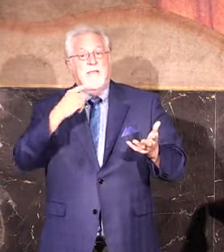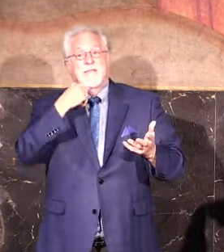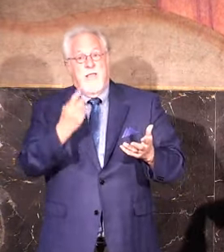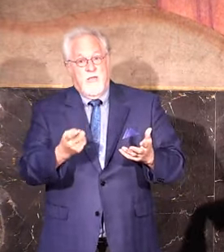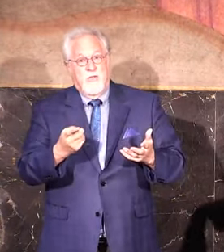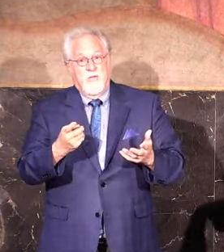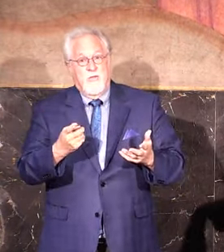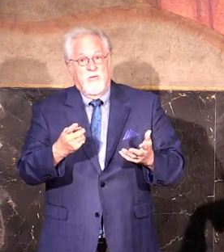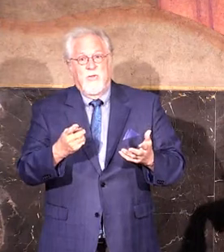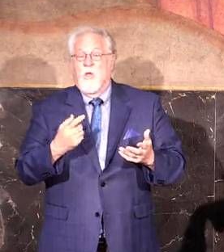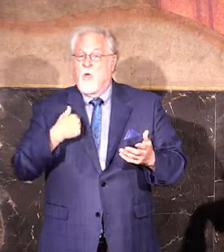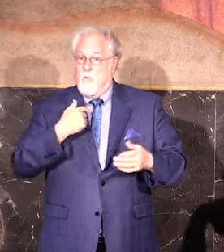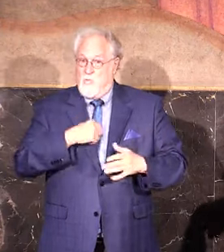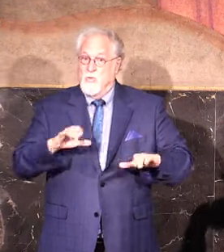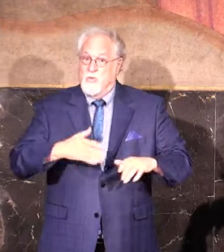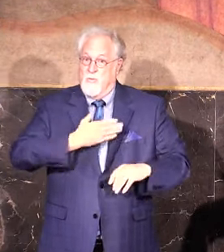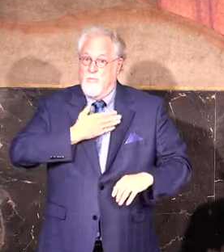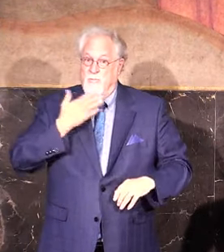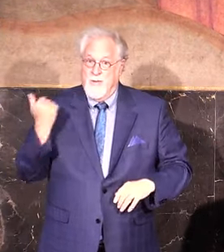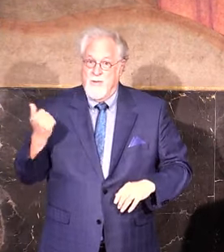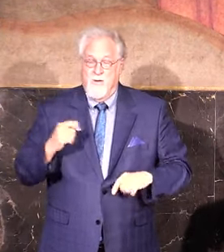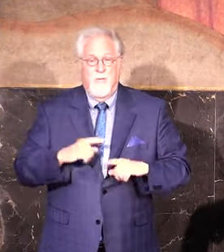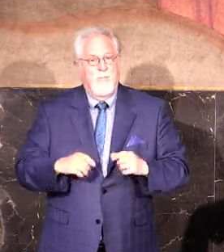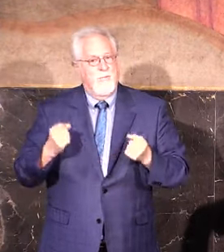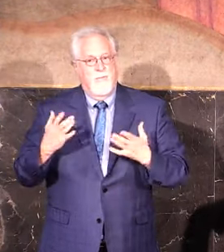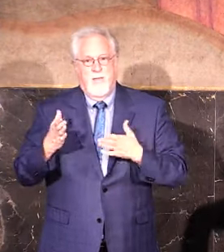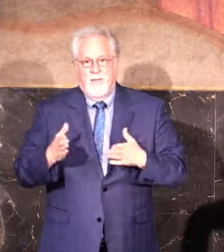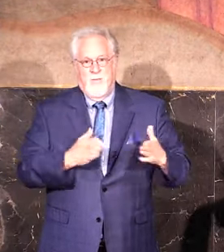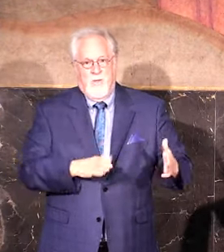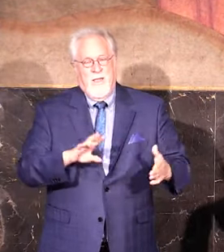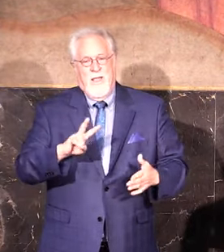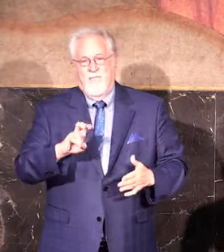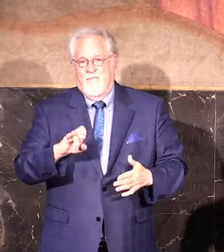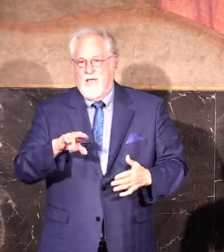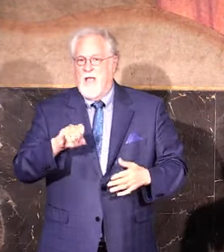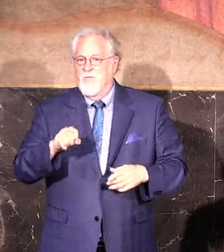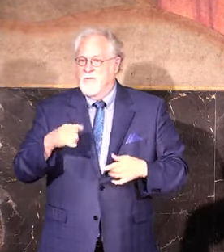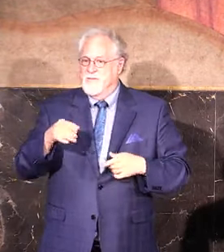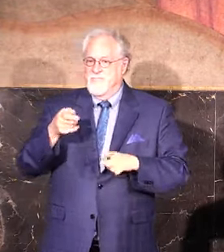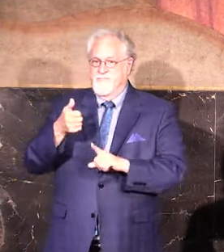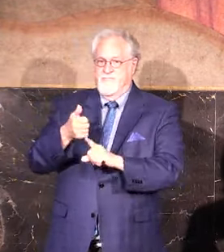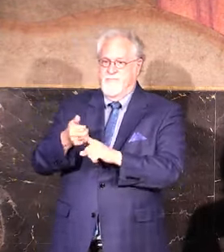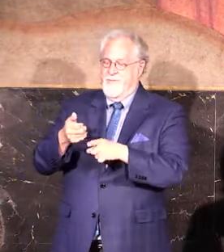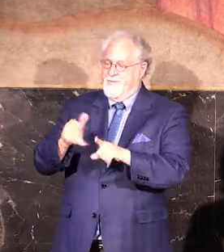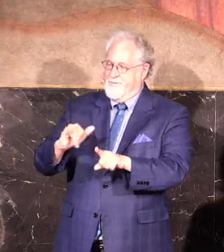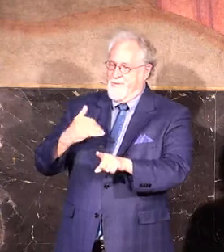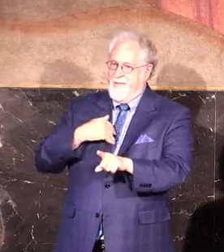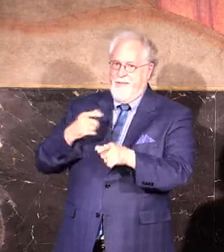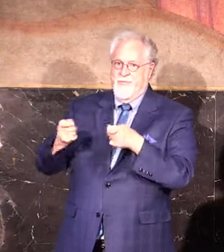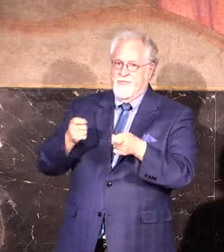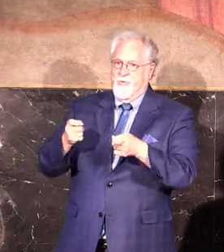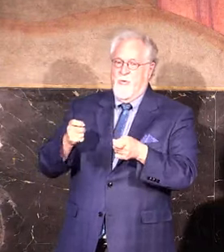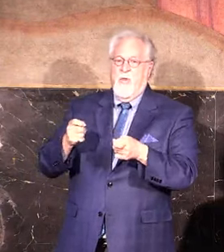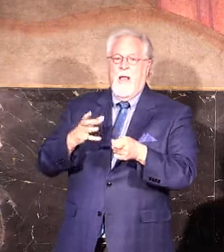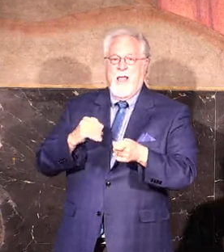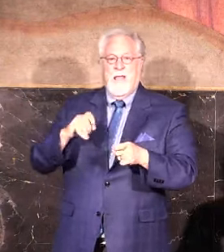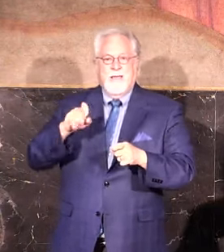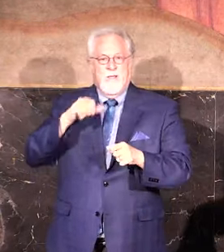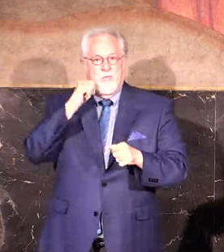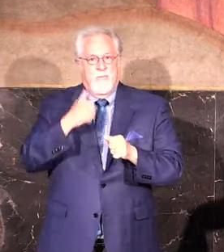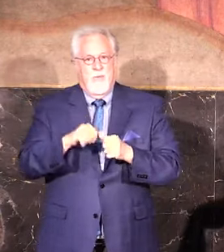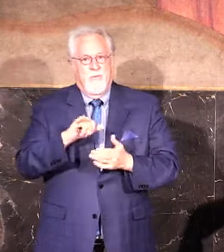we're doing much, much better, but in many ways, the virus is still in control, and we need to remember